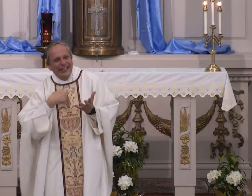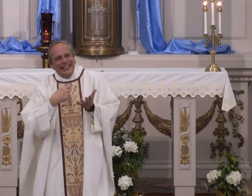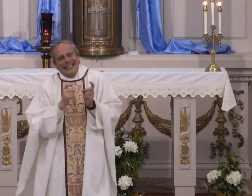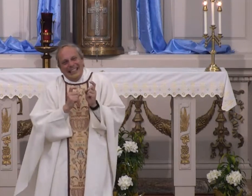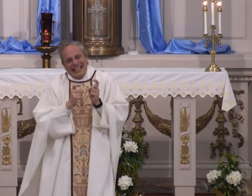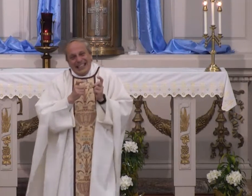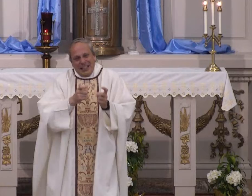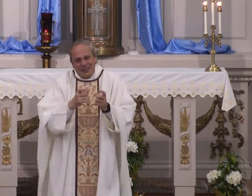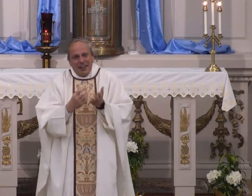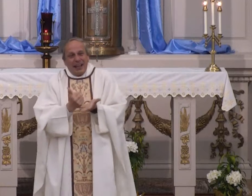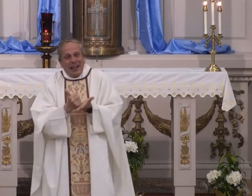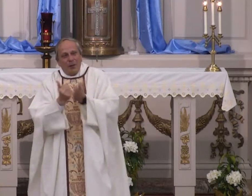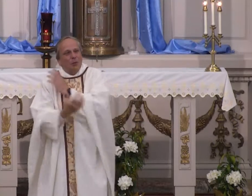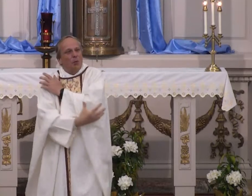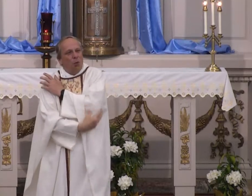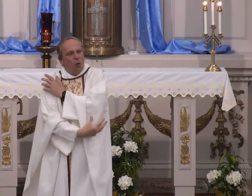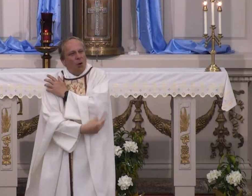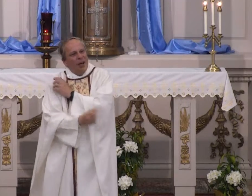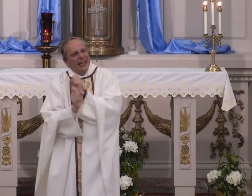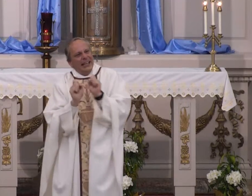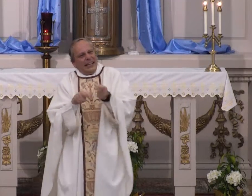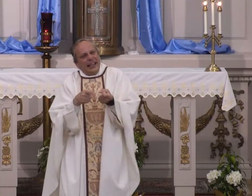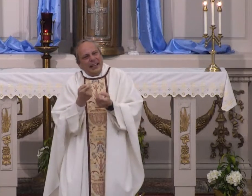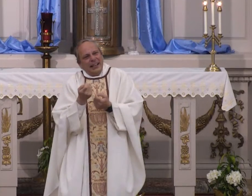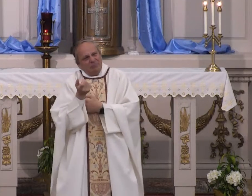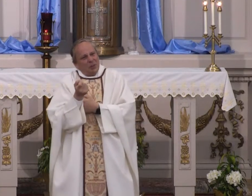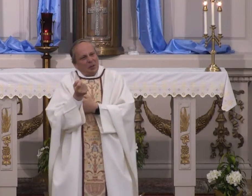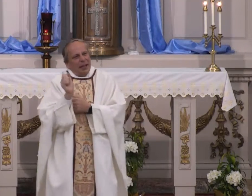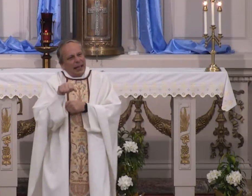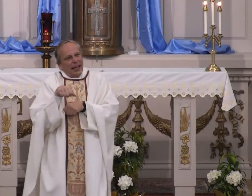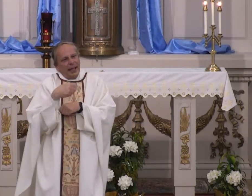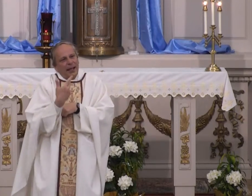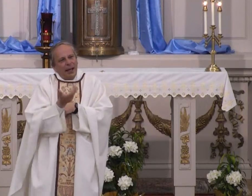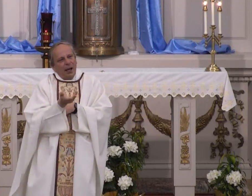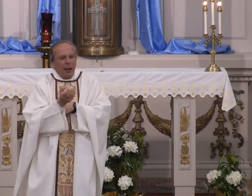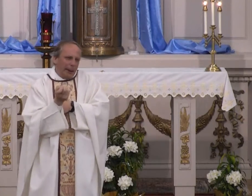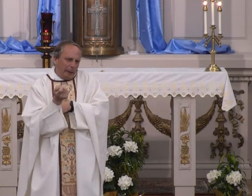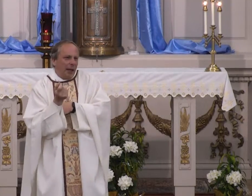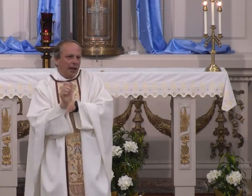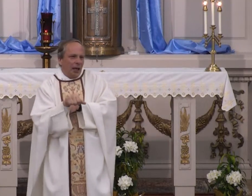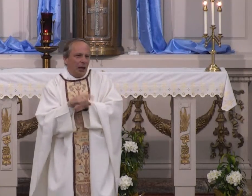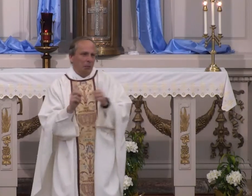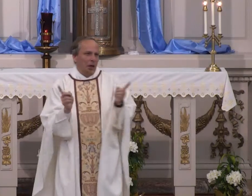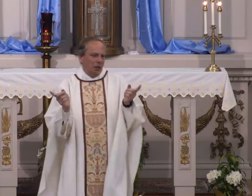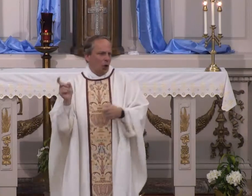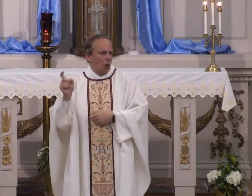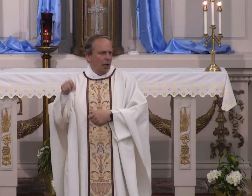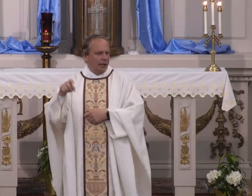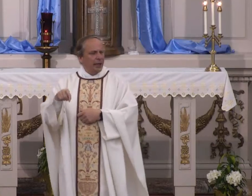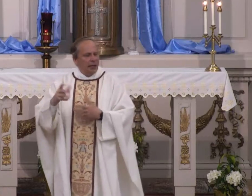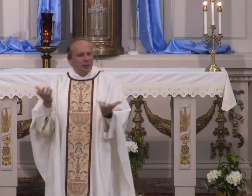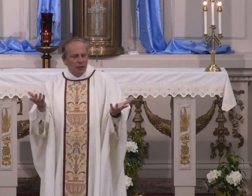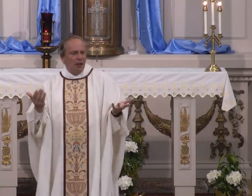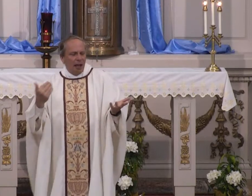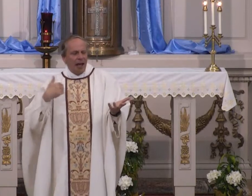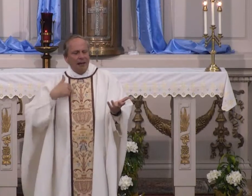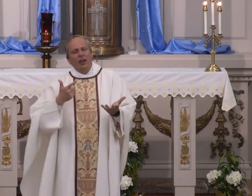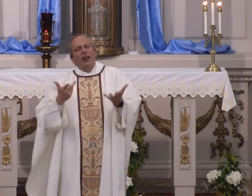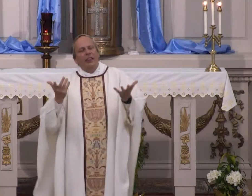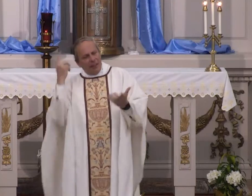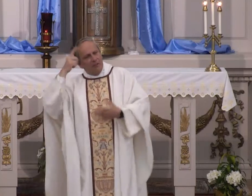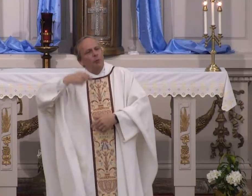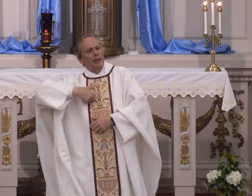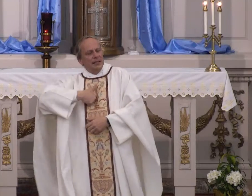What can I skimp out on? Or how can I give to the poor a little bit to help them, but, you